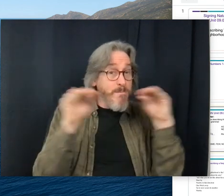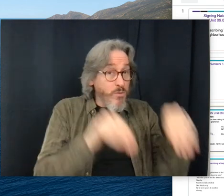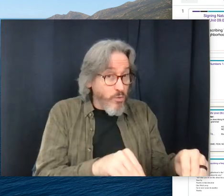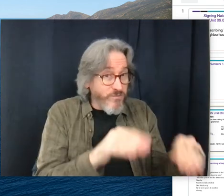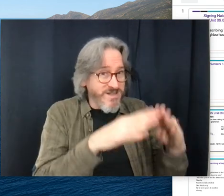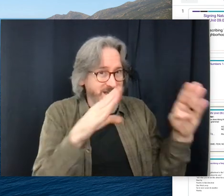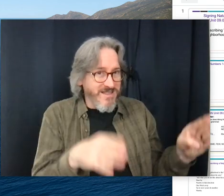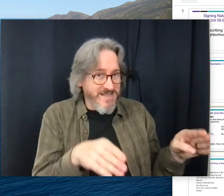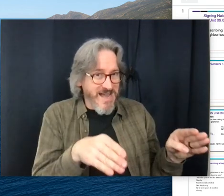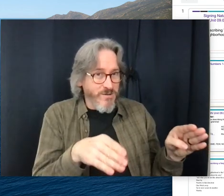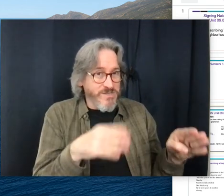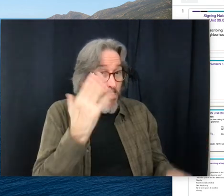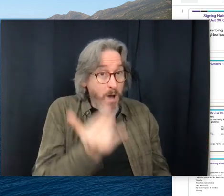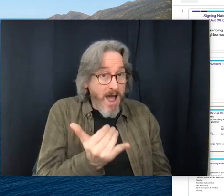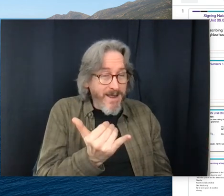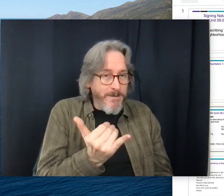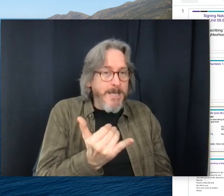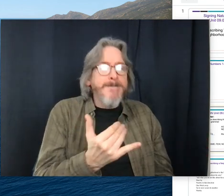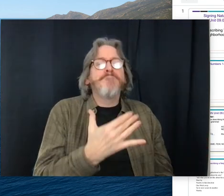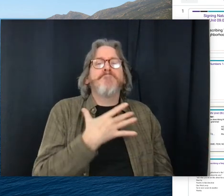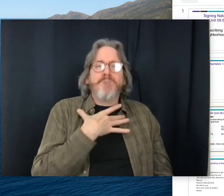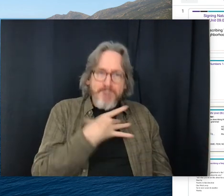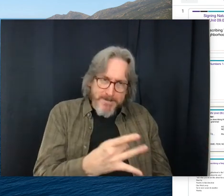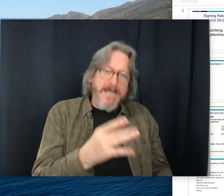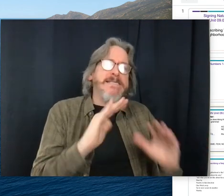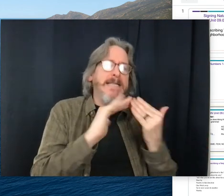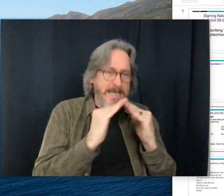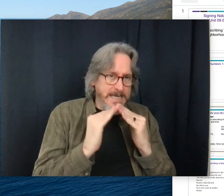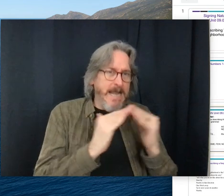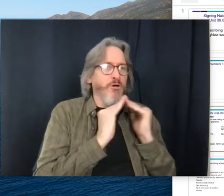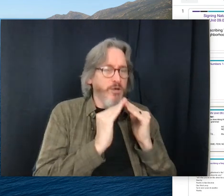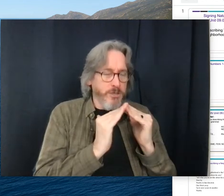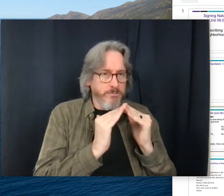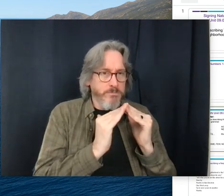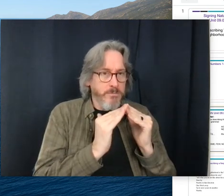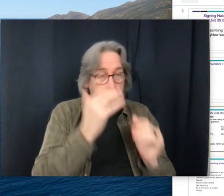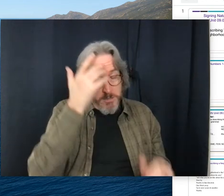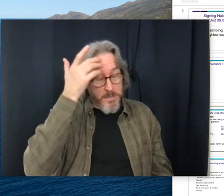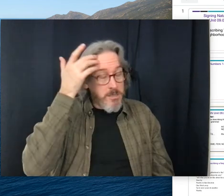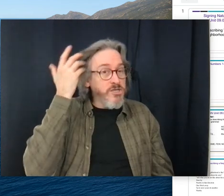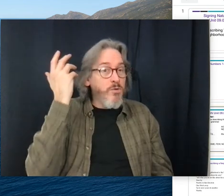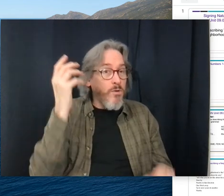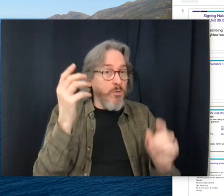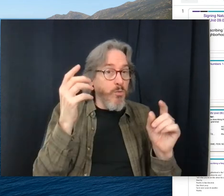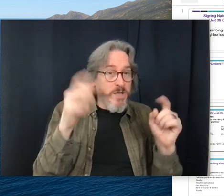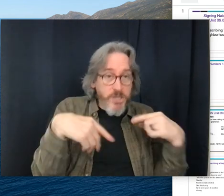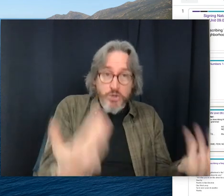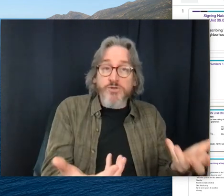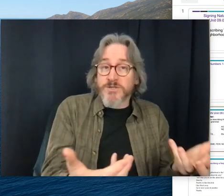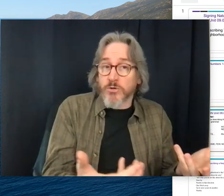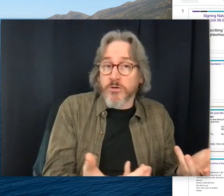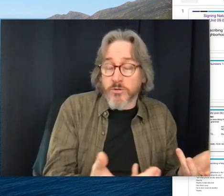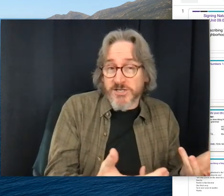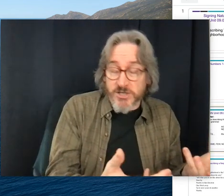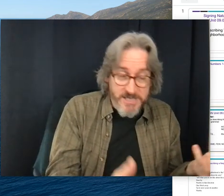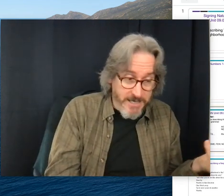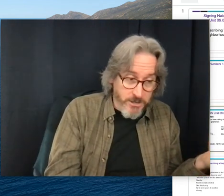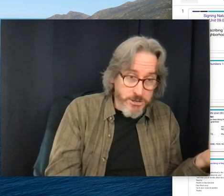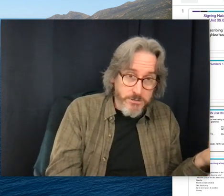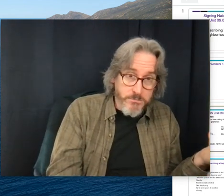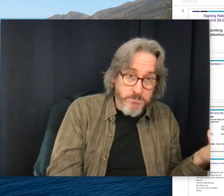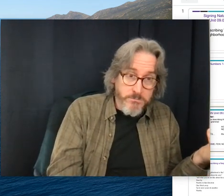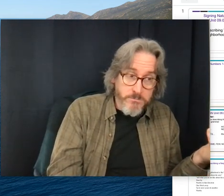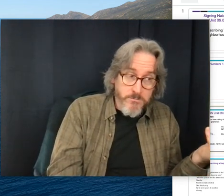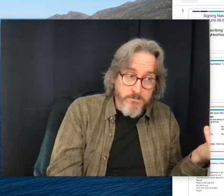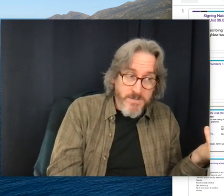So I moved to this house. Why? Because I like the neighborhood. So we use rhetorical questions in